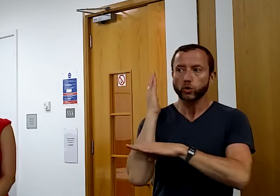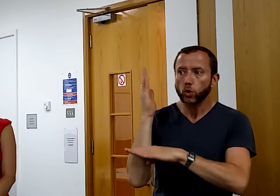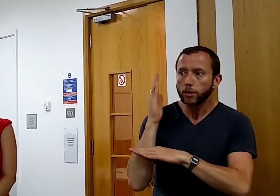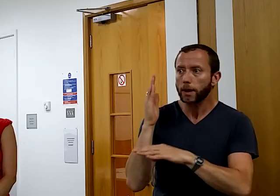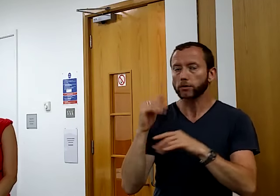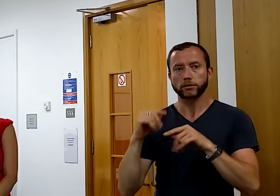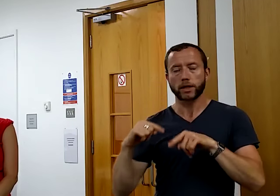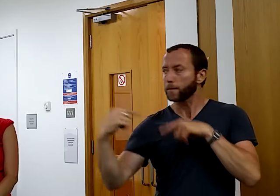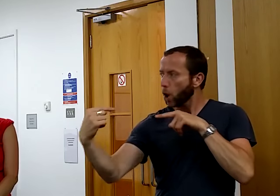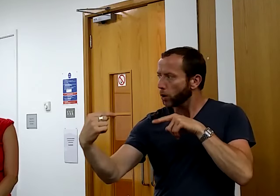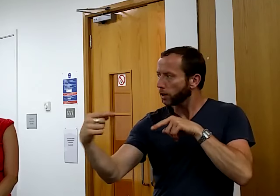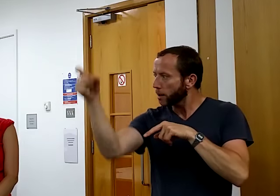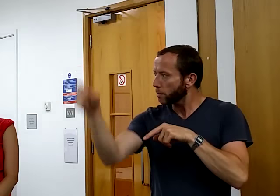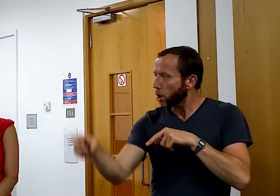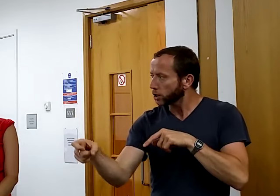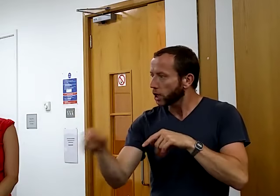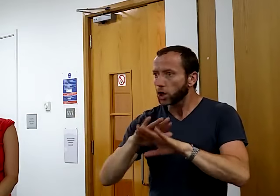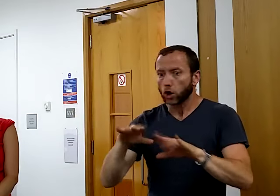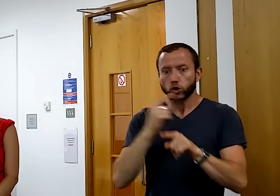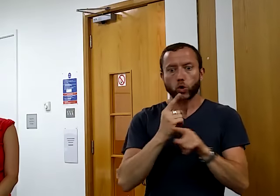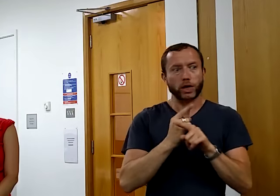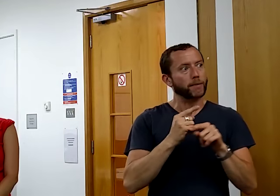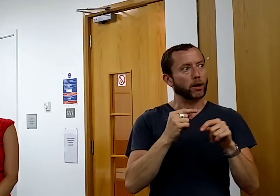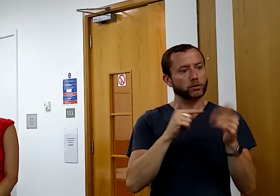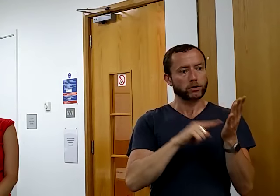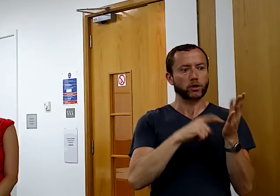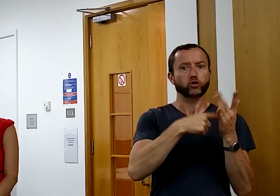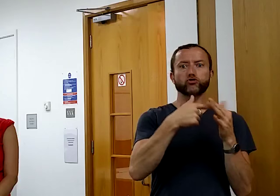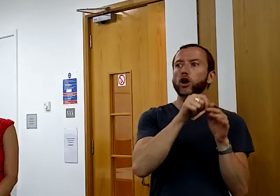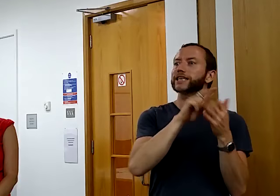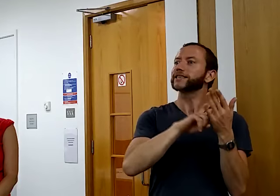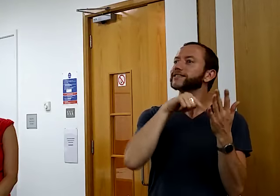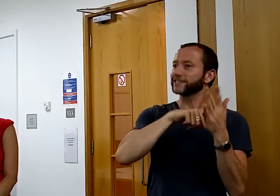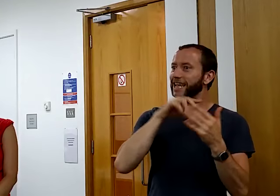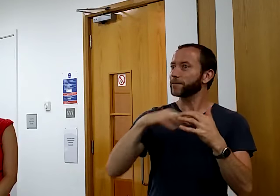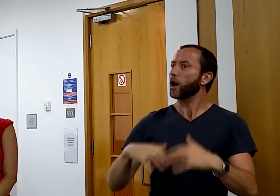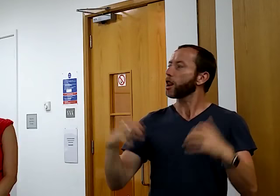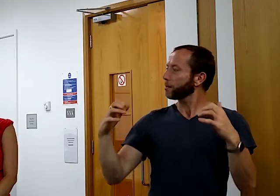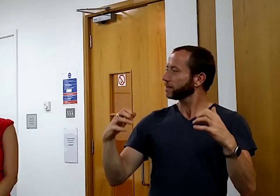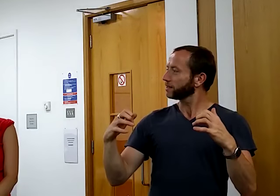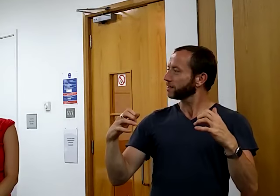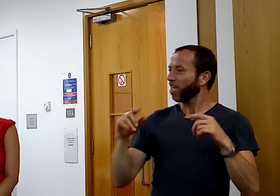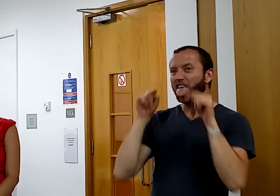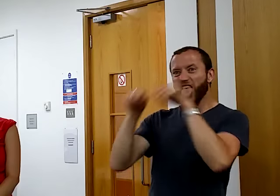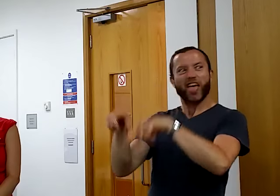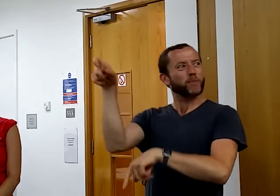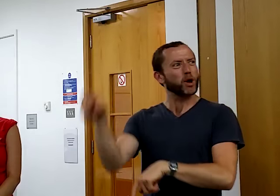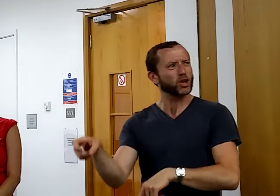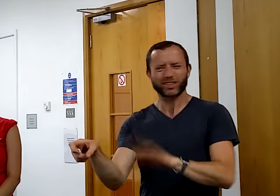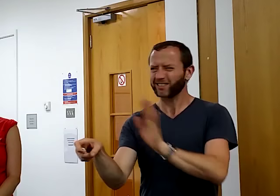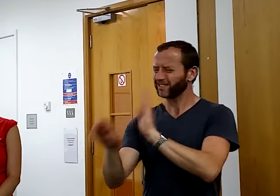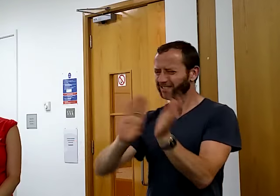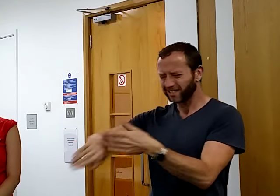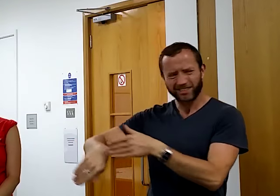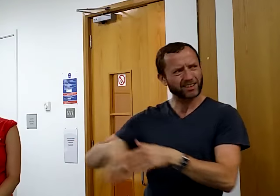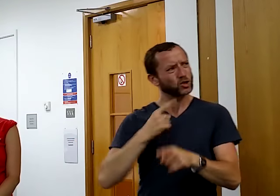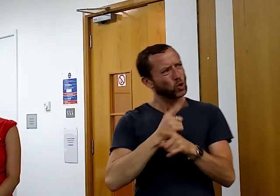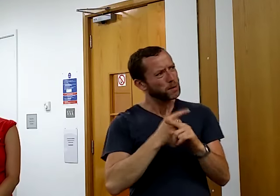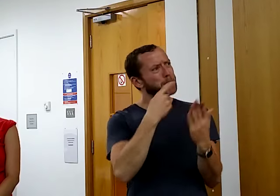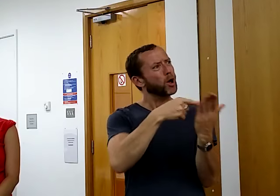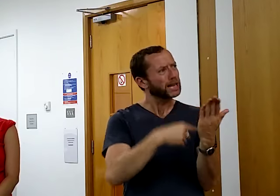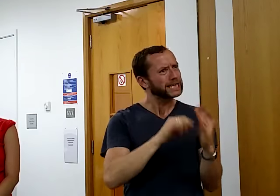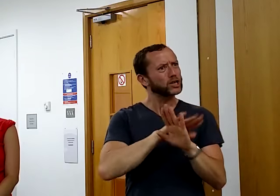the opponents instead of talking about Trident. And so this is an appeal, and I particularly appeal